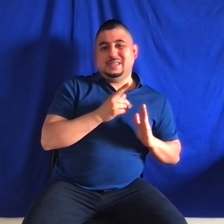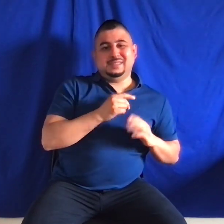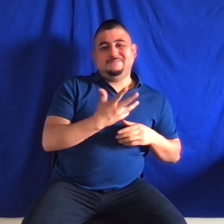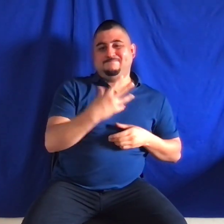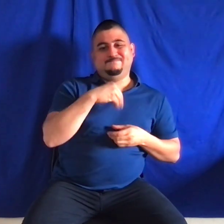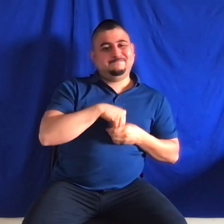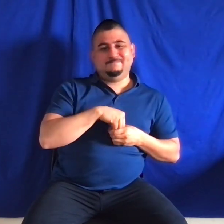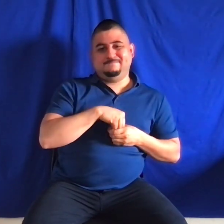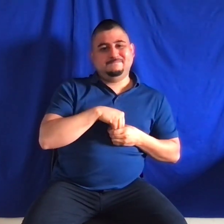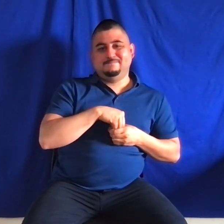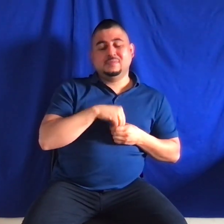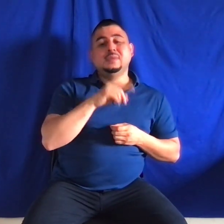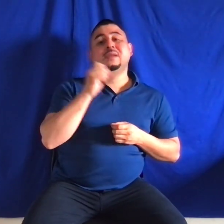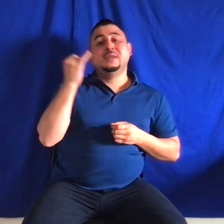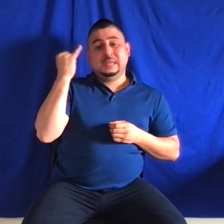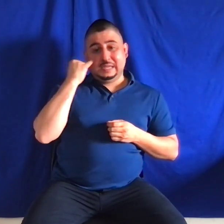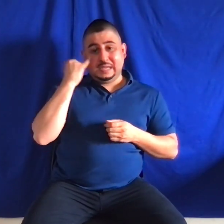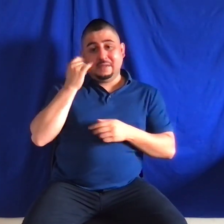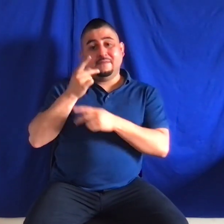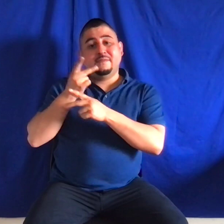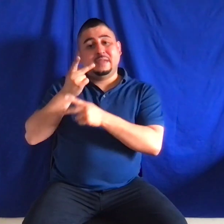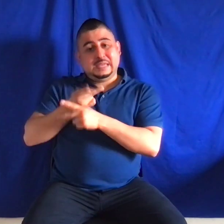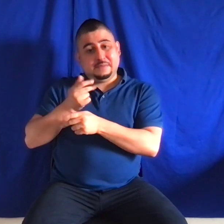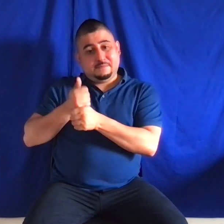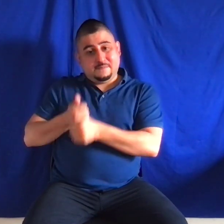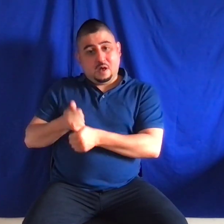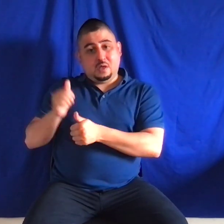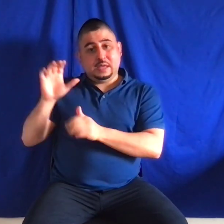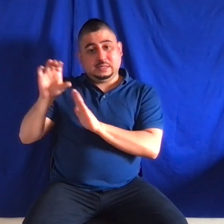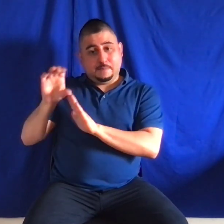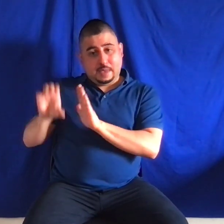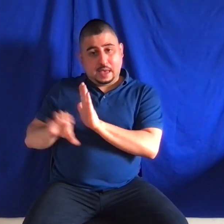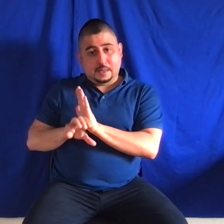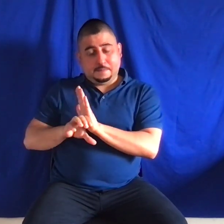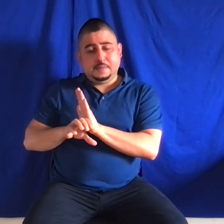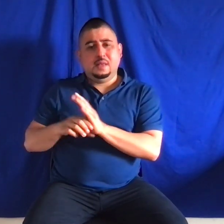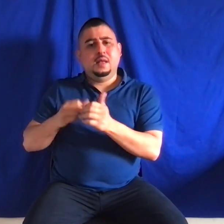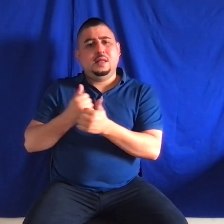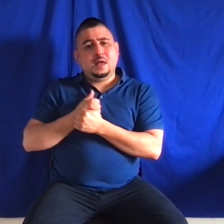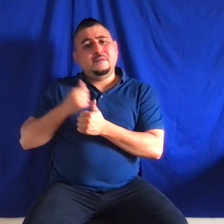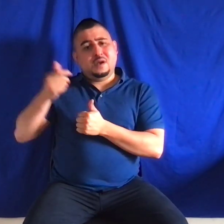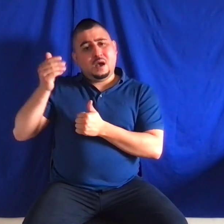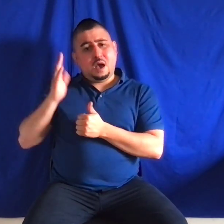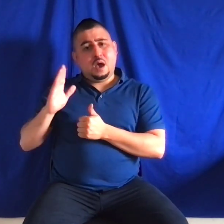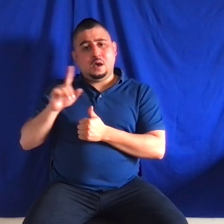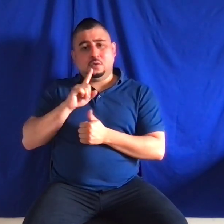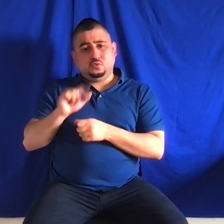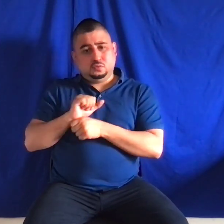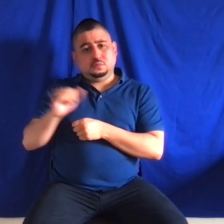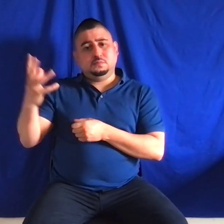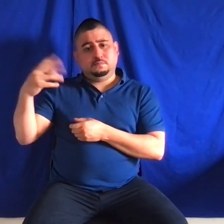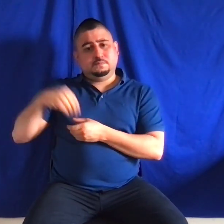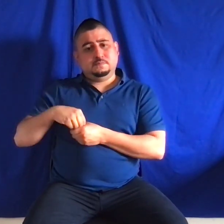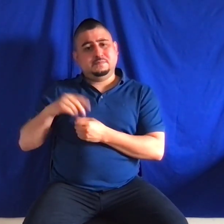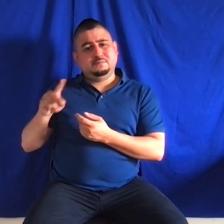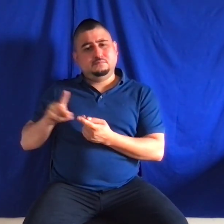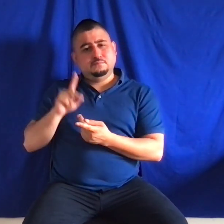whoever keeps his word, the love of God is truly perfected in him.